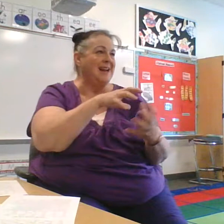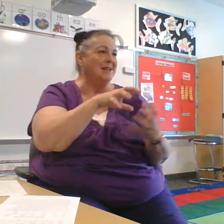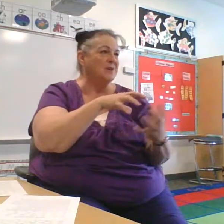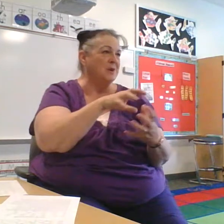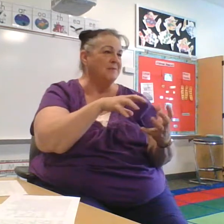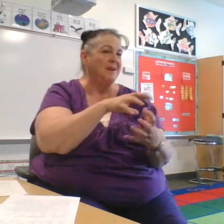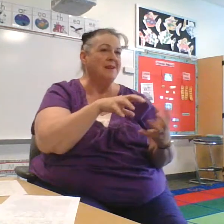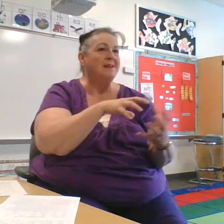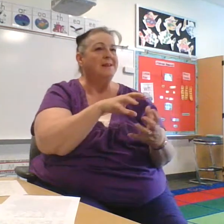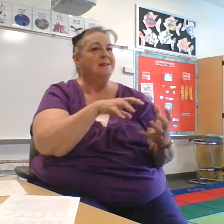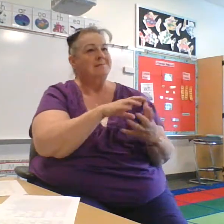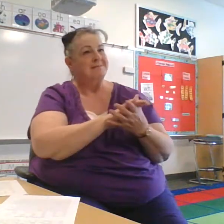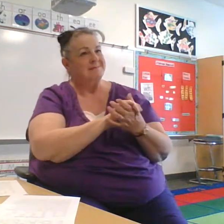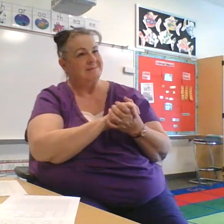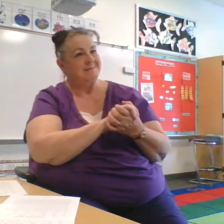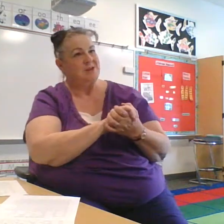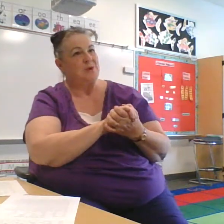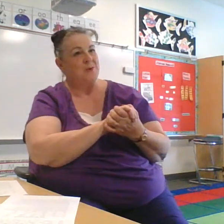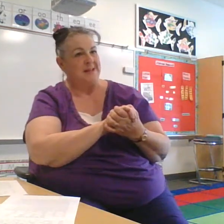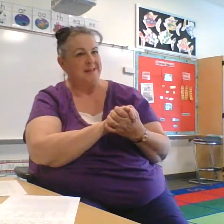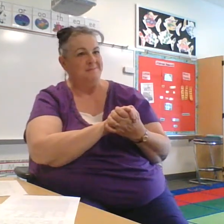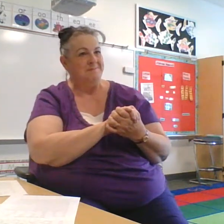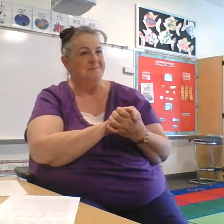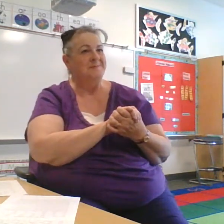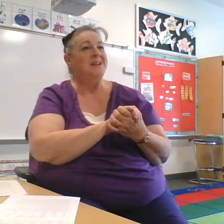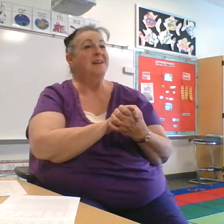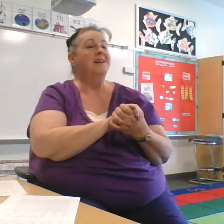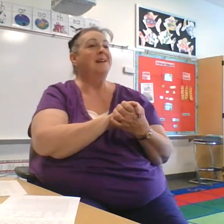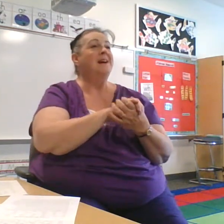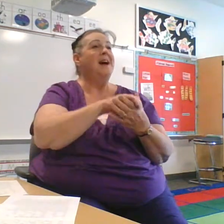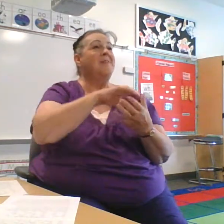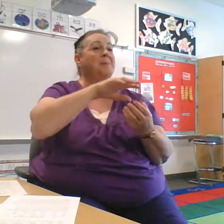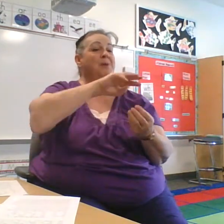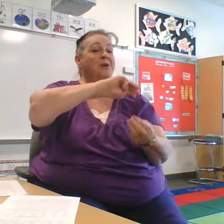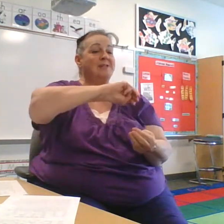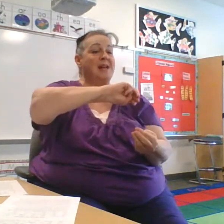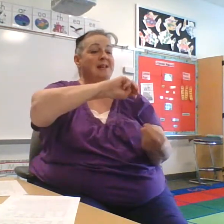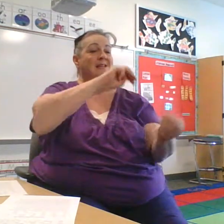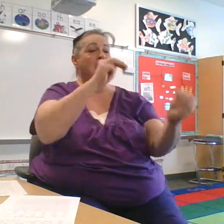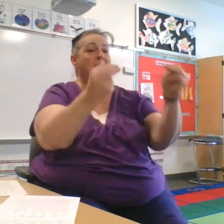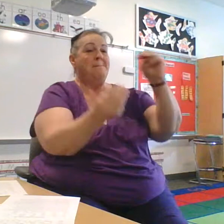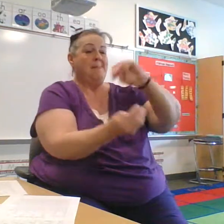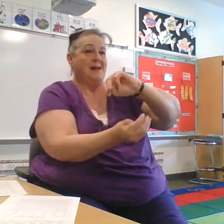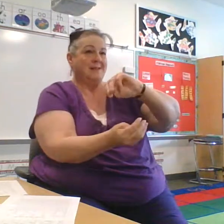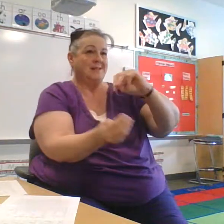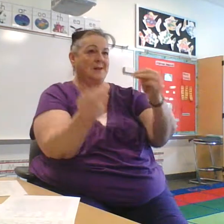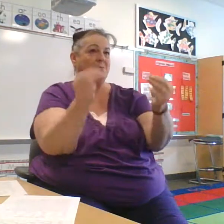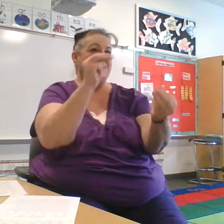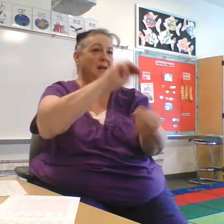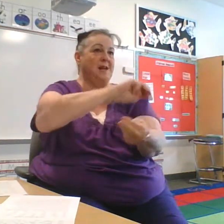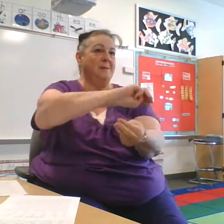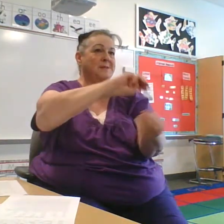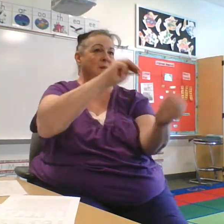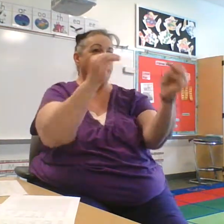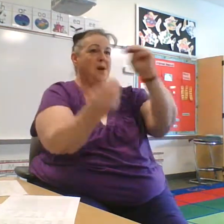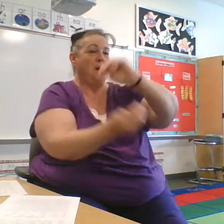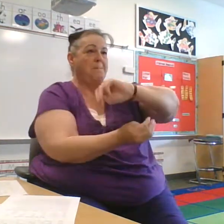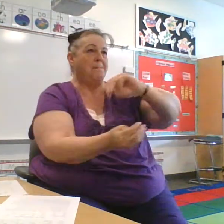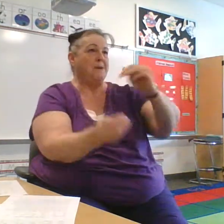of sort of a, not really. The book says mess, with M's going up and